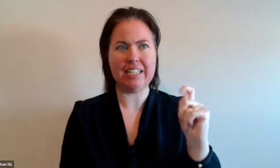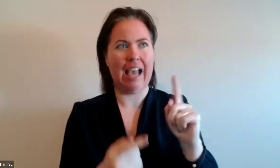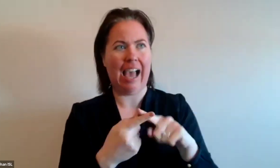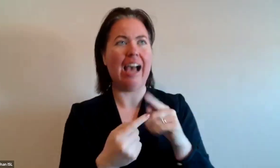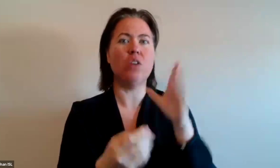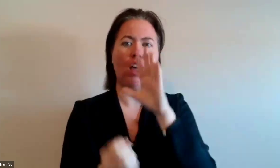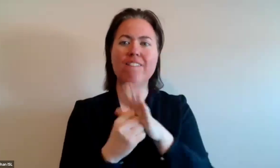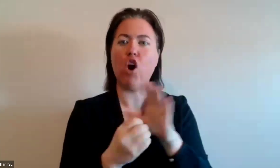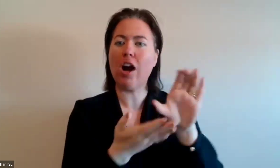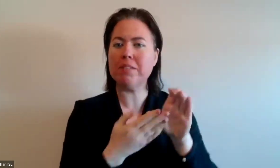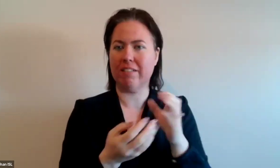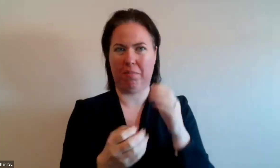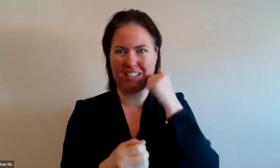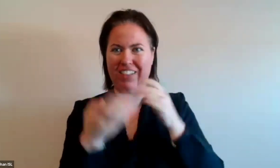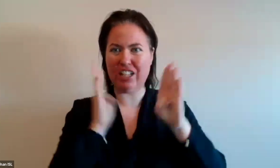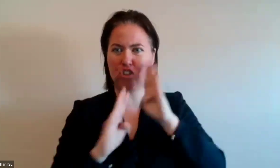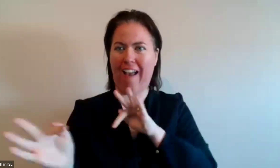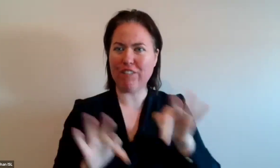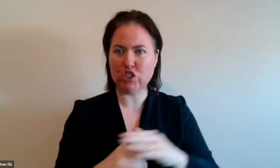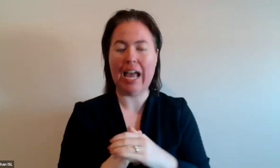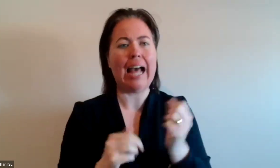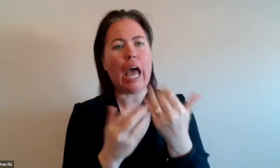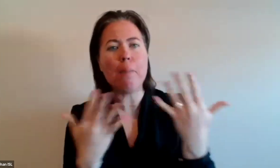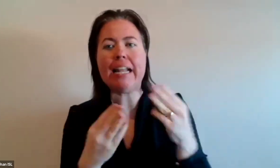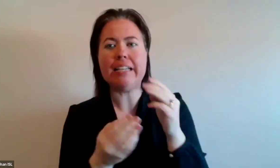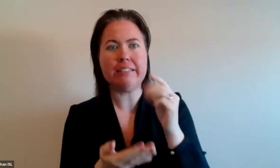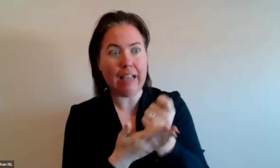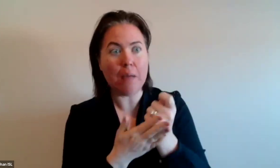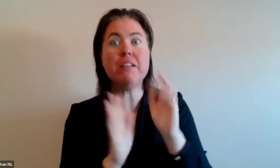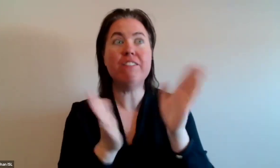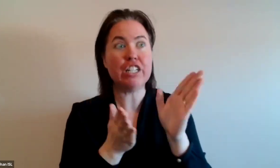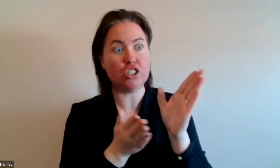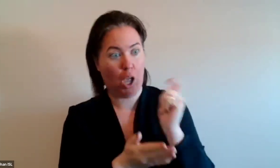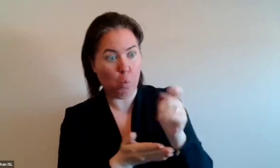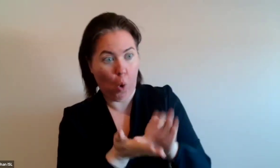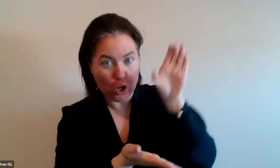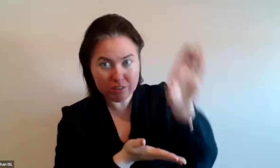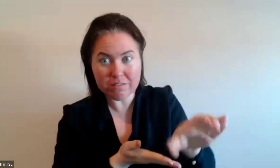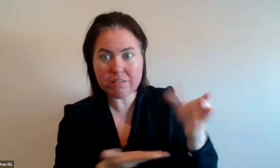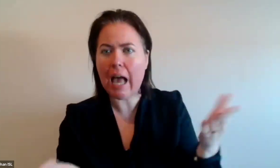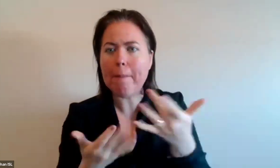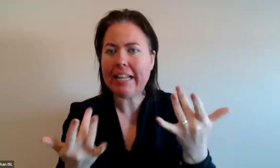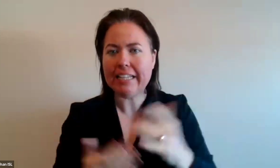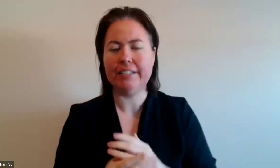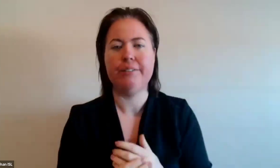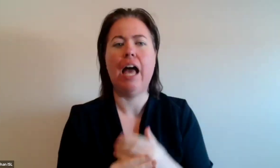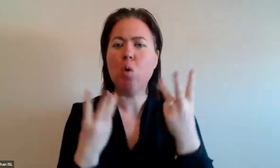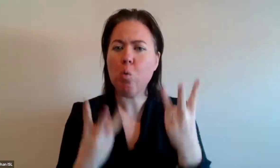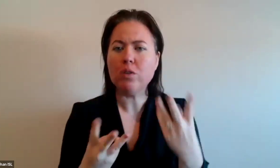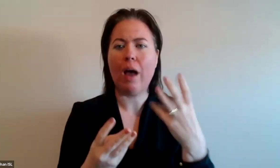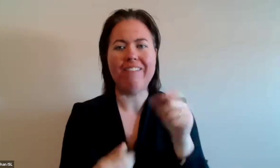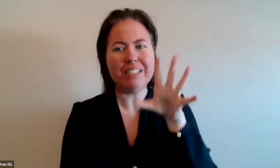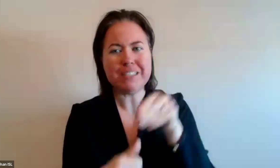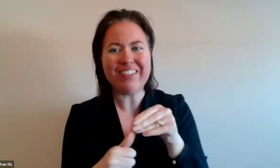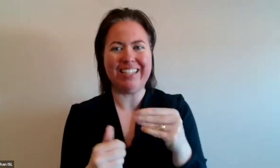compensation, and the number of cases where compensation was awarded. Please also provide